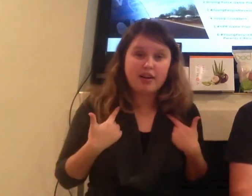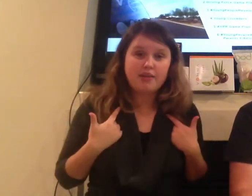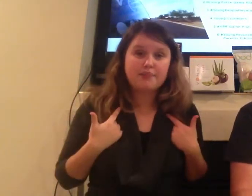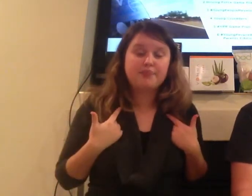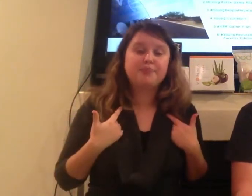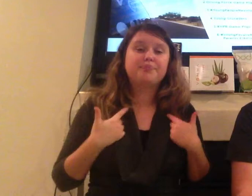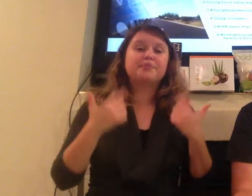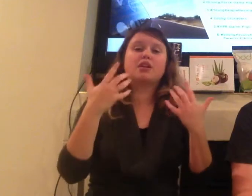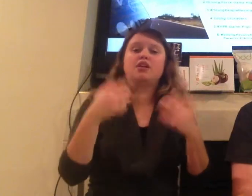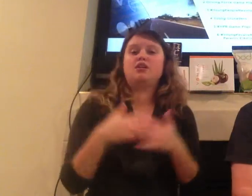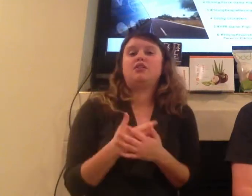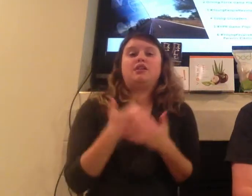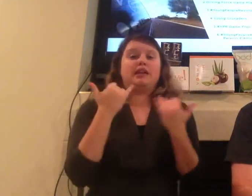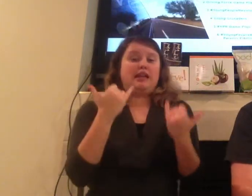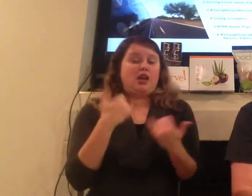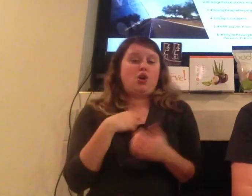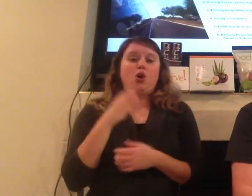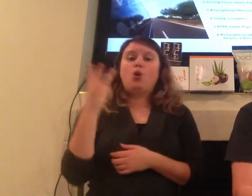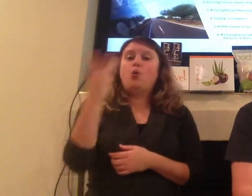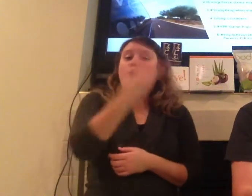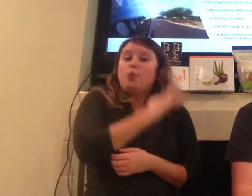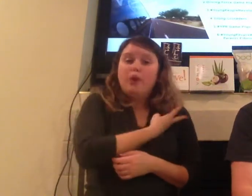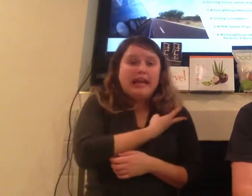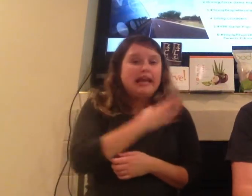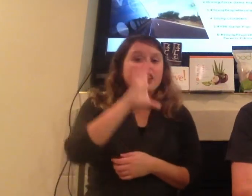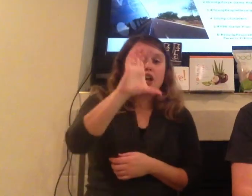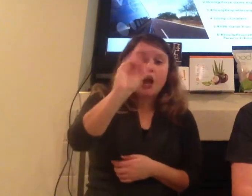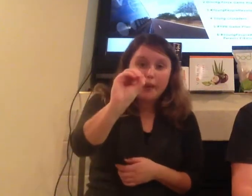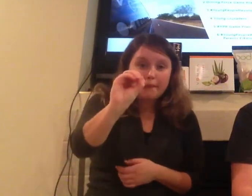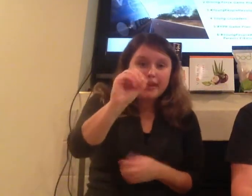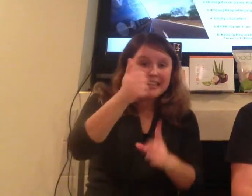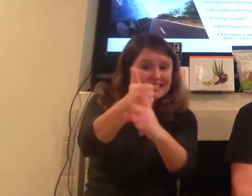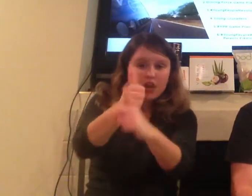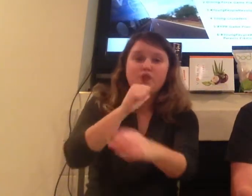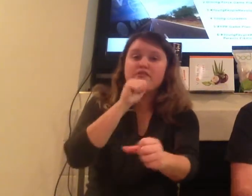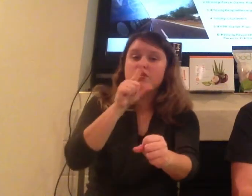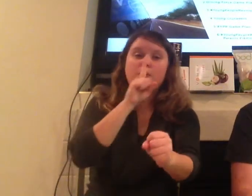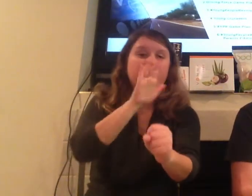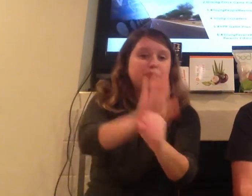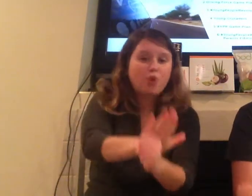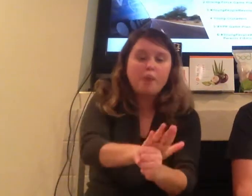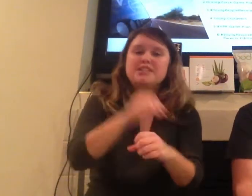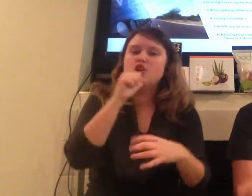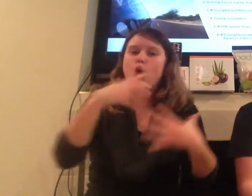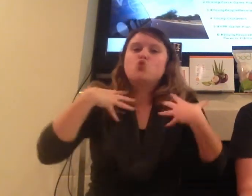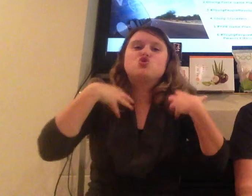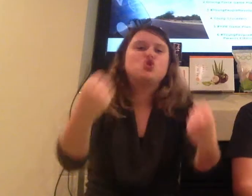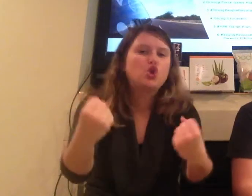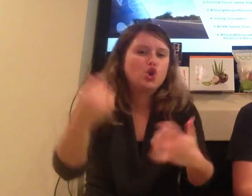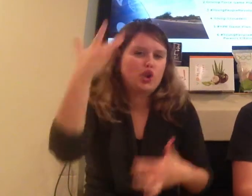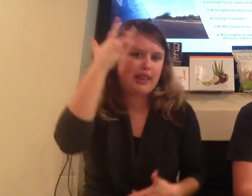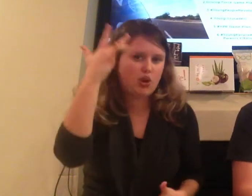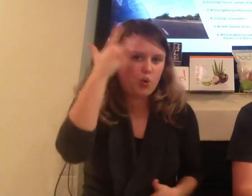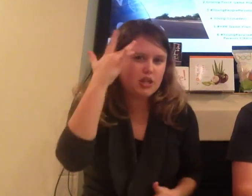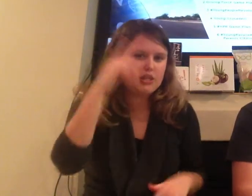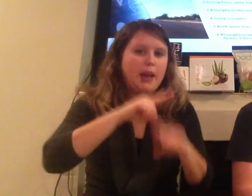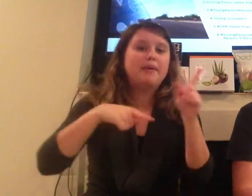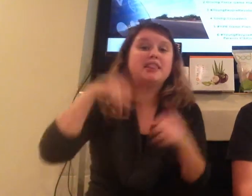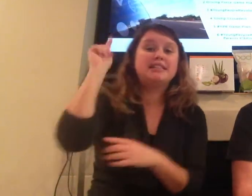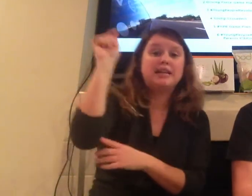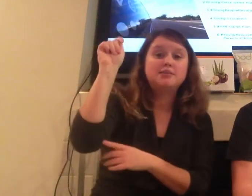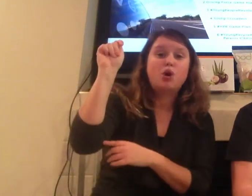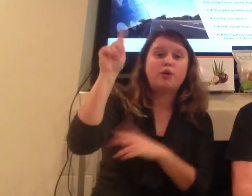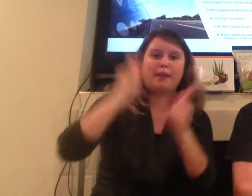little disclaimer. We do not claim that Vemma cures any illness. But guys, the testimonies speak for